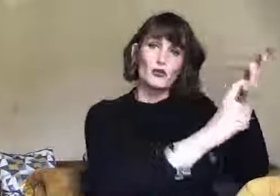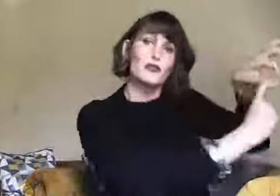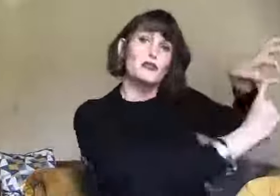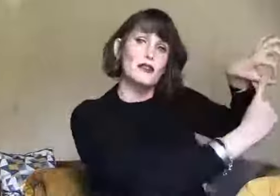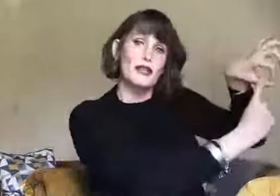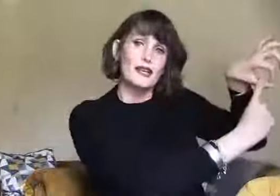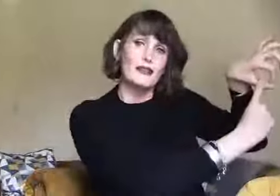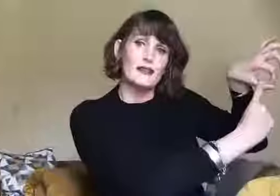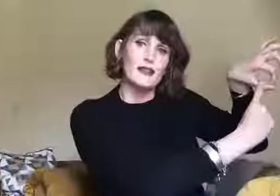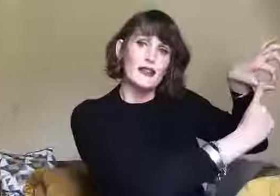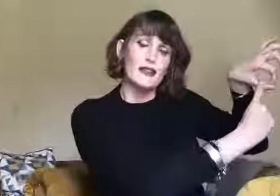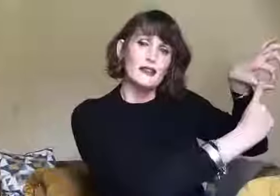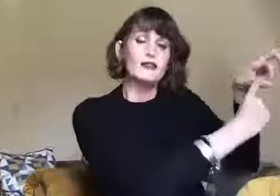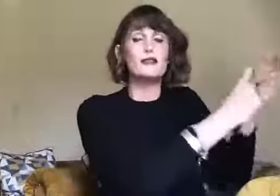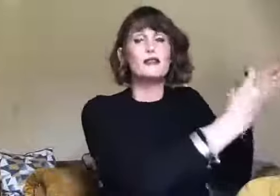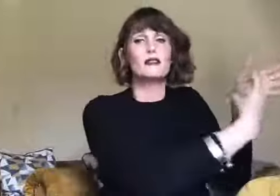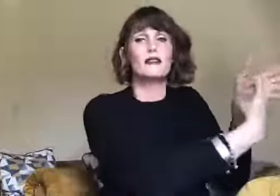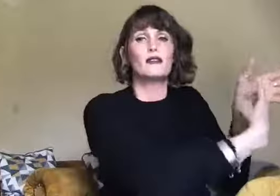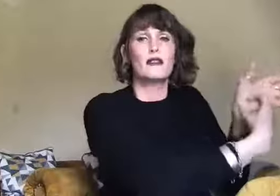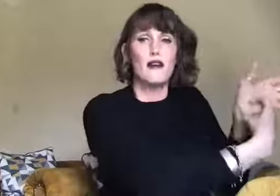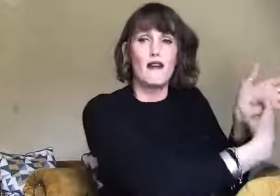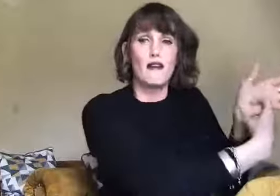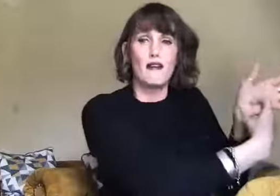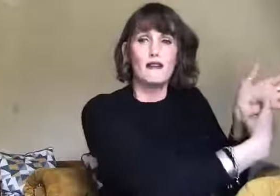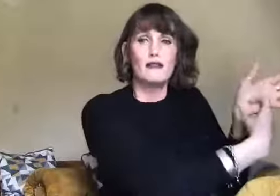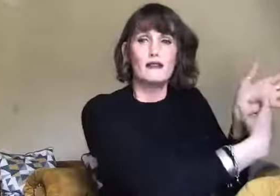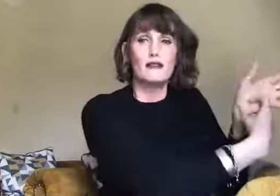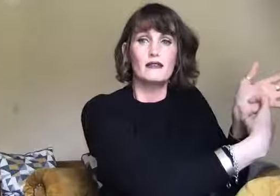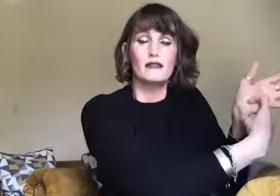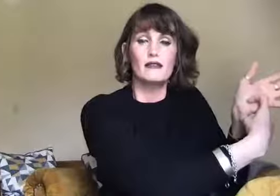Q, again like this, R,